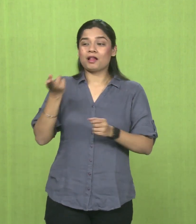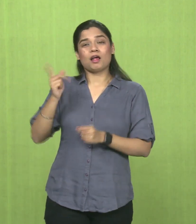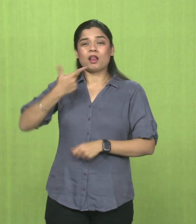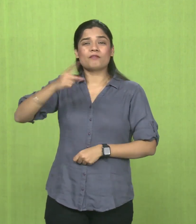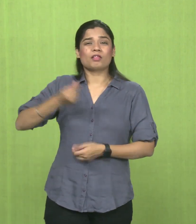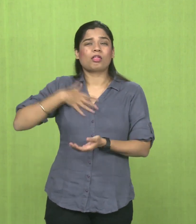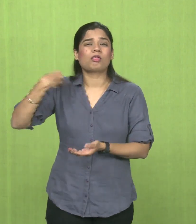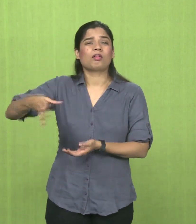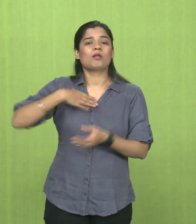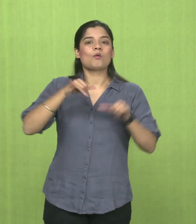their own property.